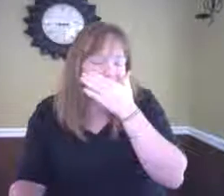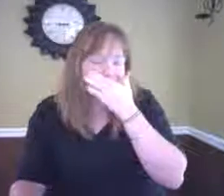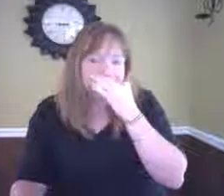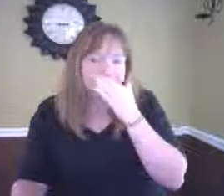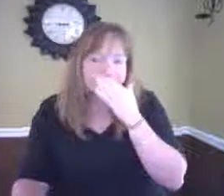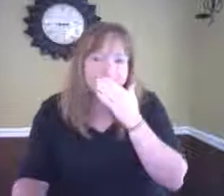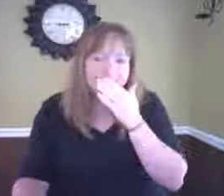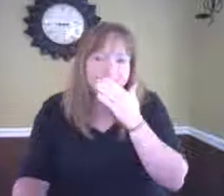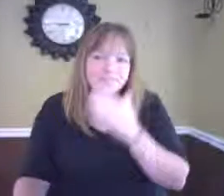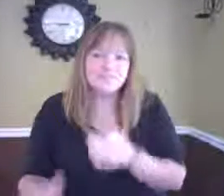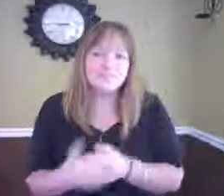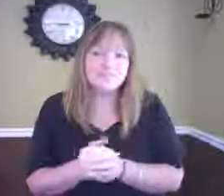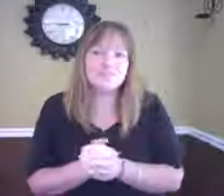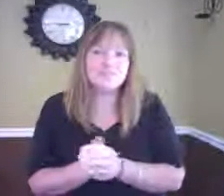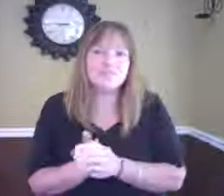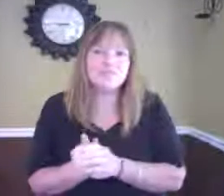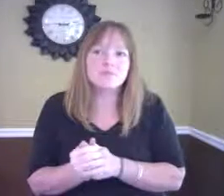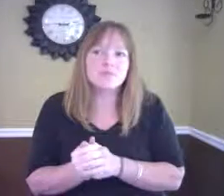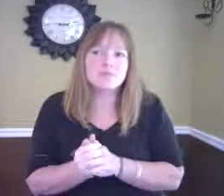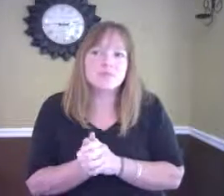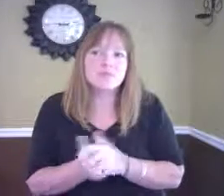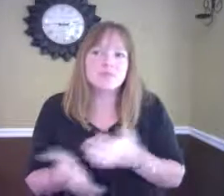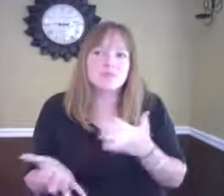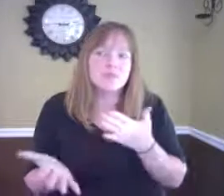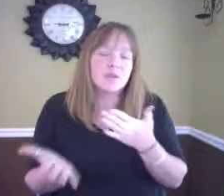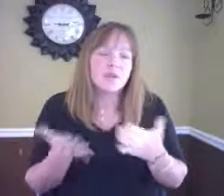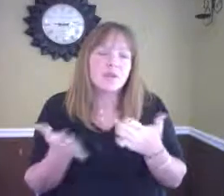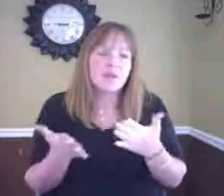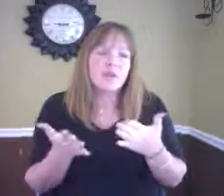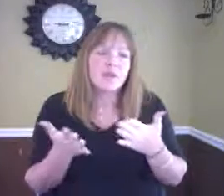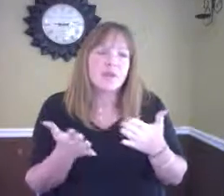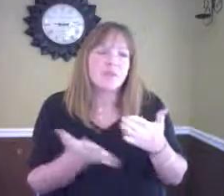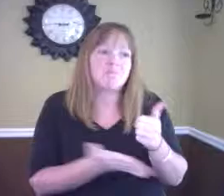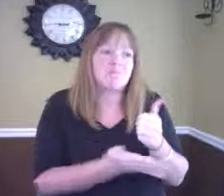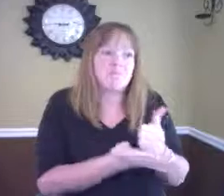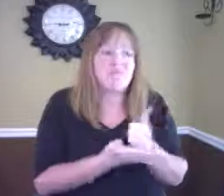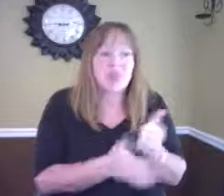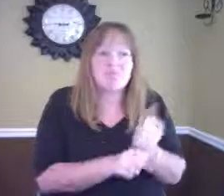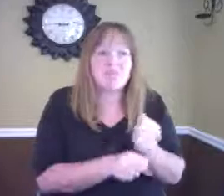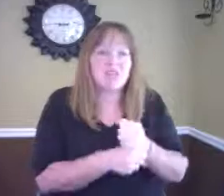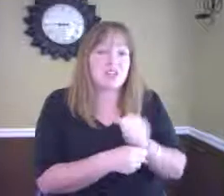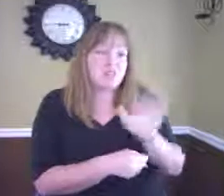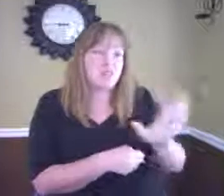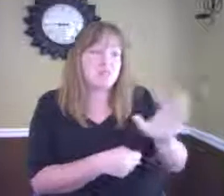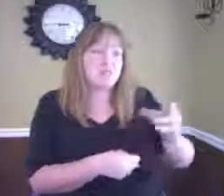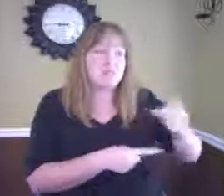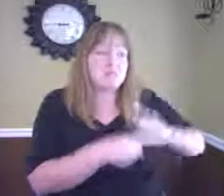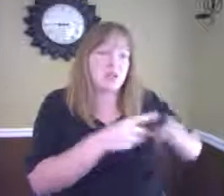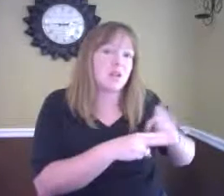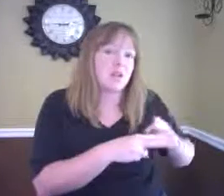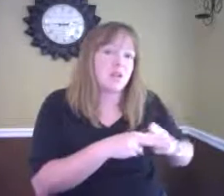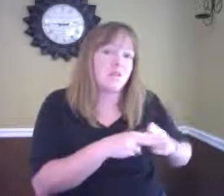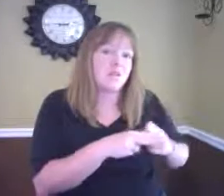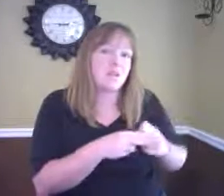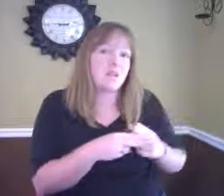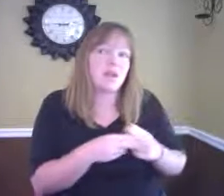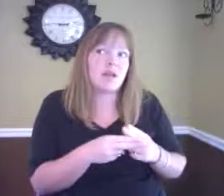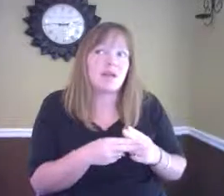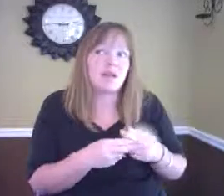laughing, these are things that could become sign names. Sometimes they're based off one incident in that person's life, often something